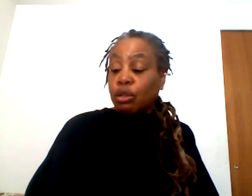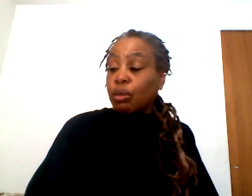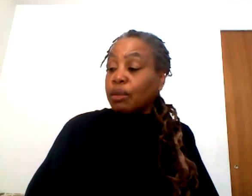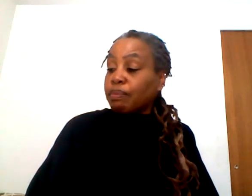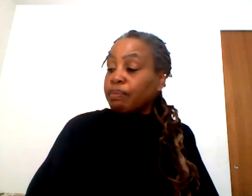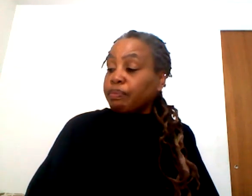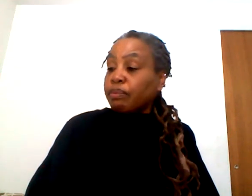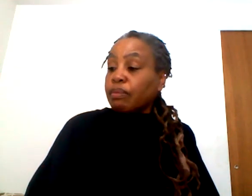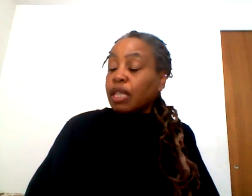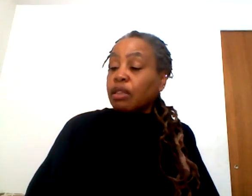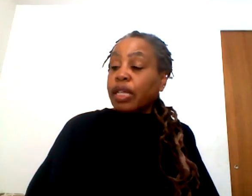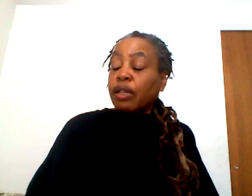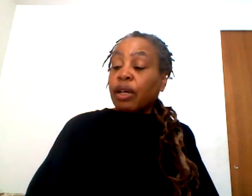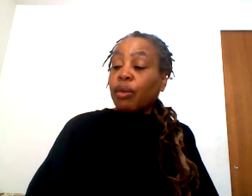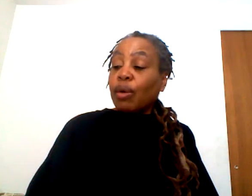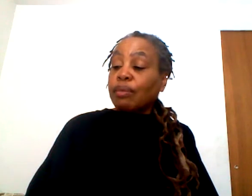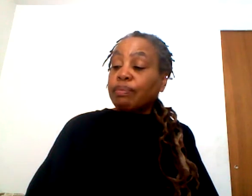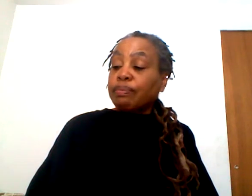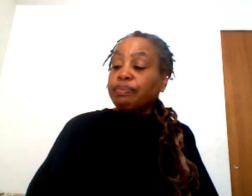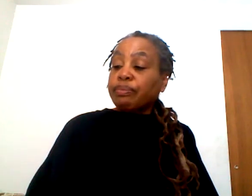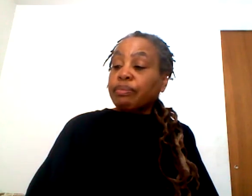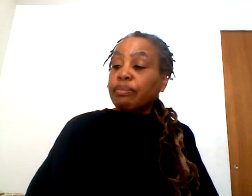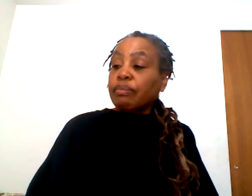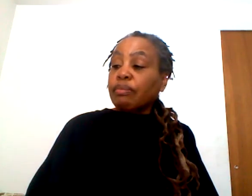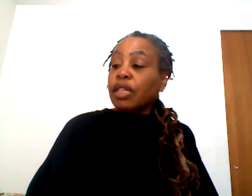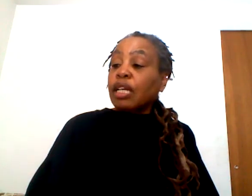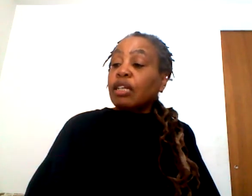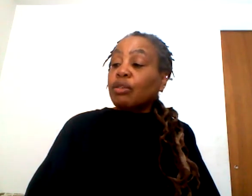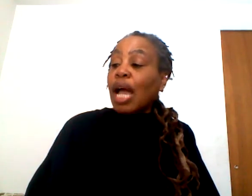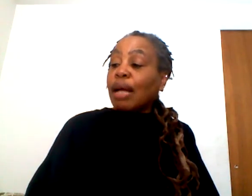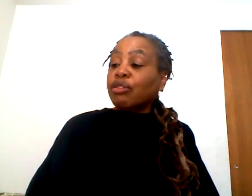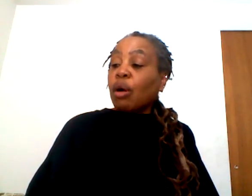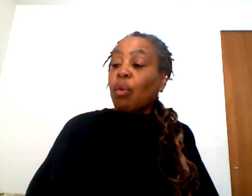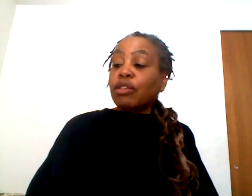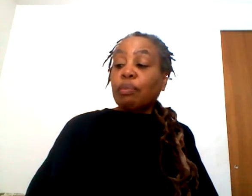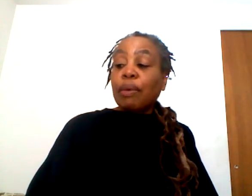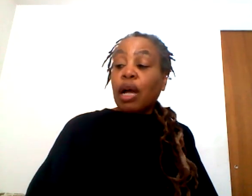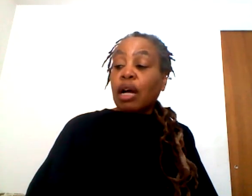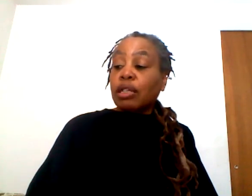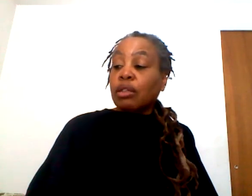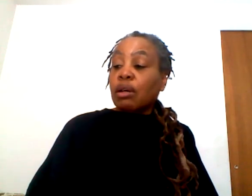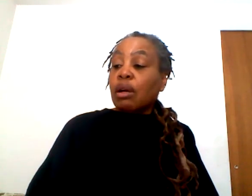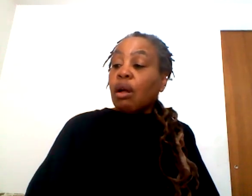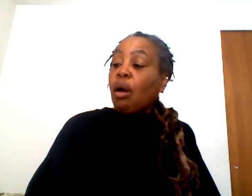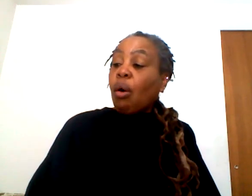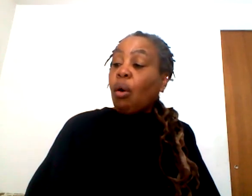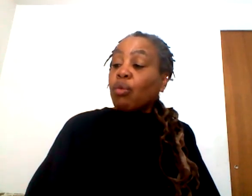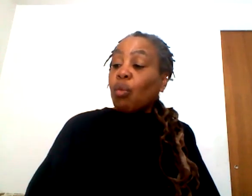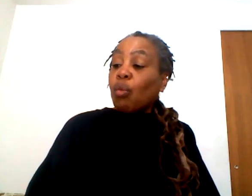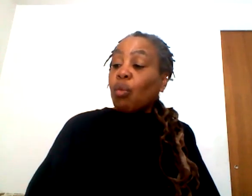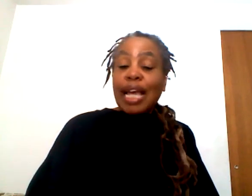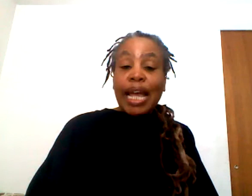doing. Look at another one. To have someone's blood on one's